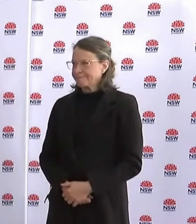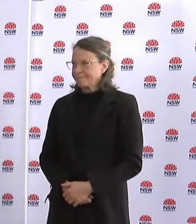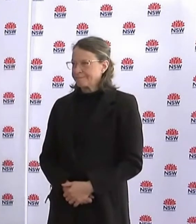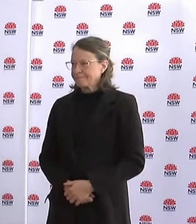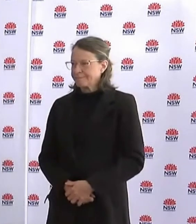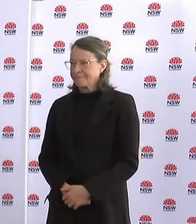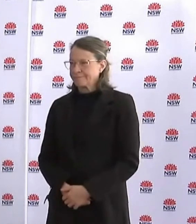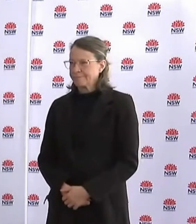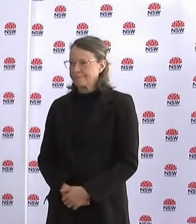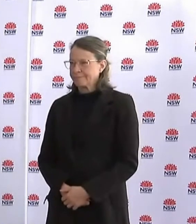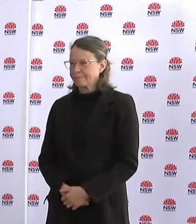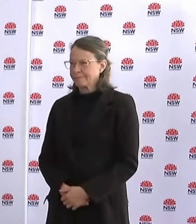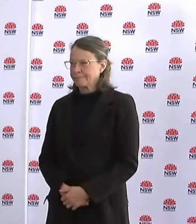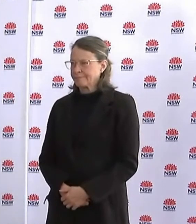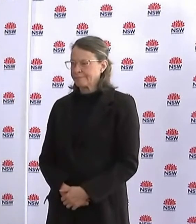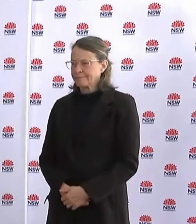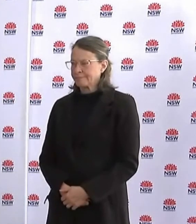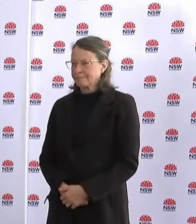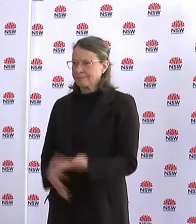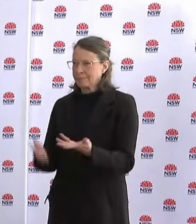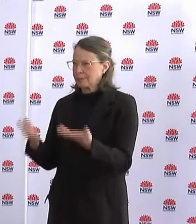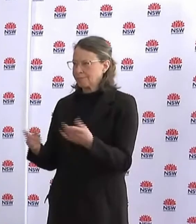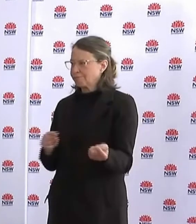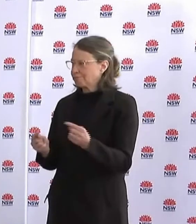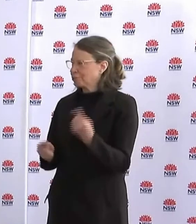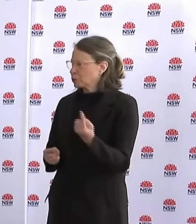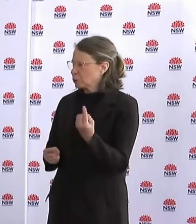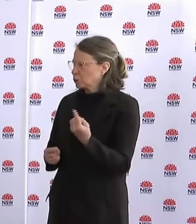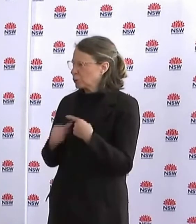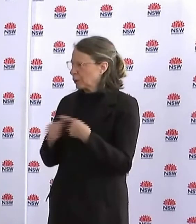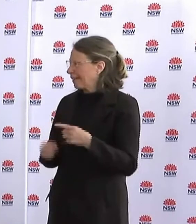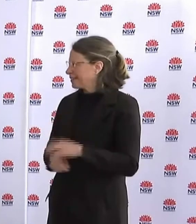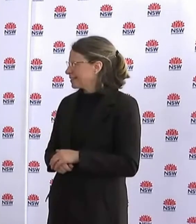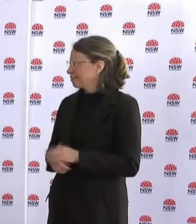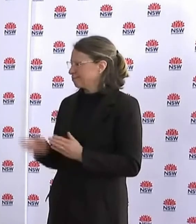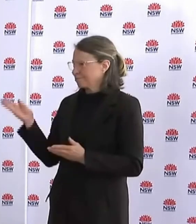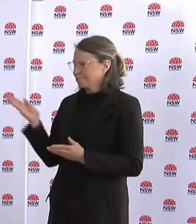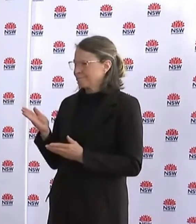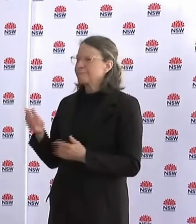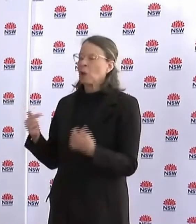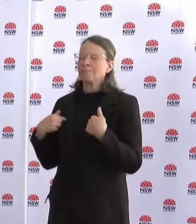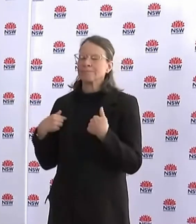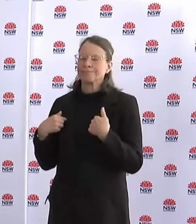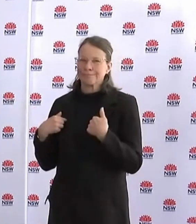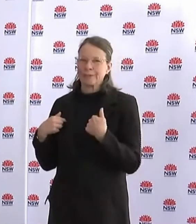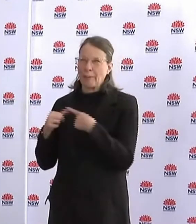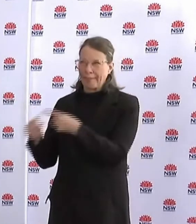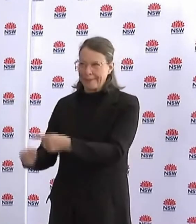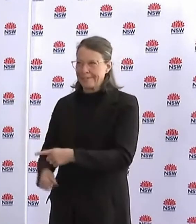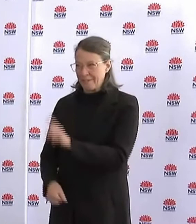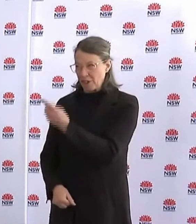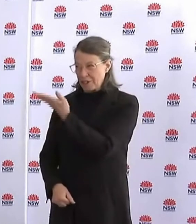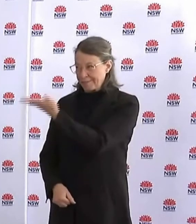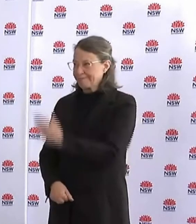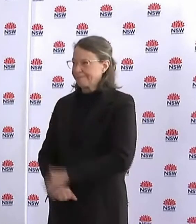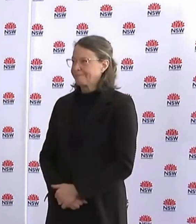people? Okay. For me, you mean? Yeah, sure. Sorry. So I'll do... Well, actually, can I take yours, Ursula, and then while Very